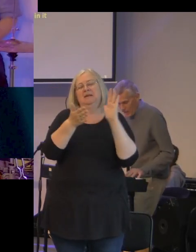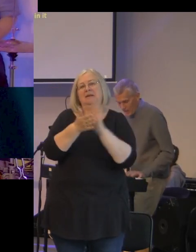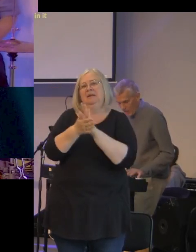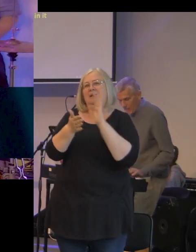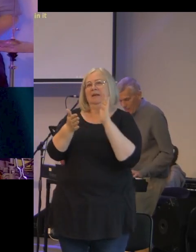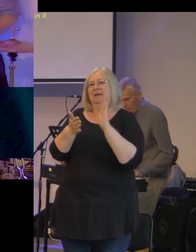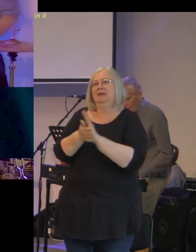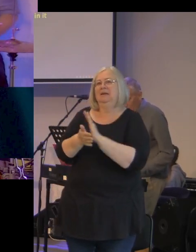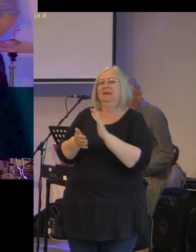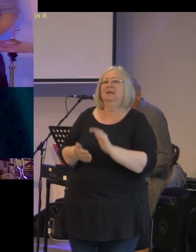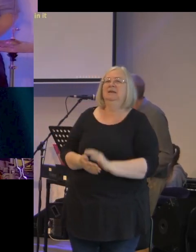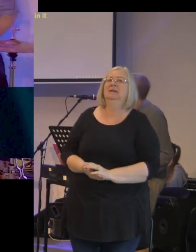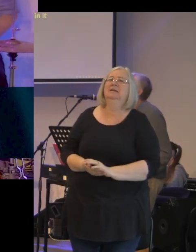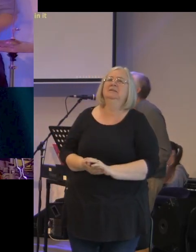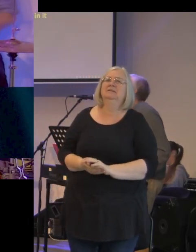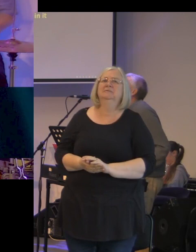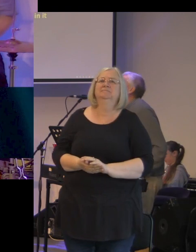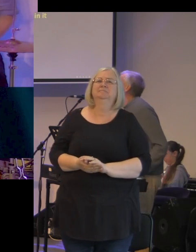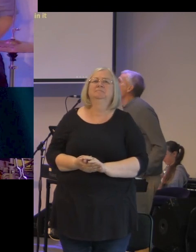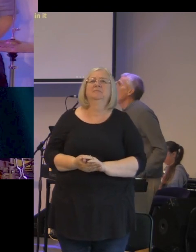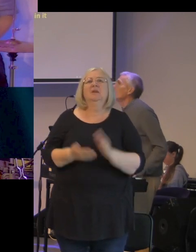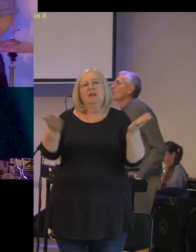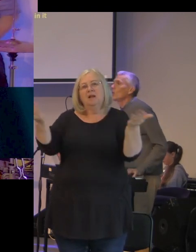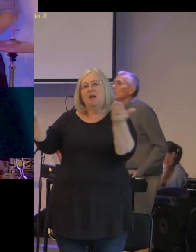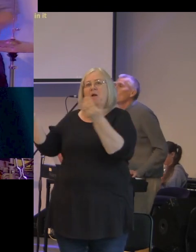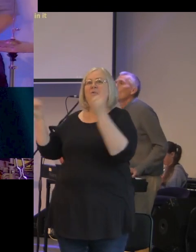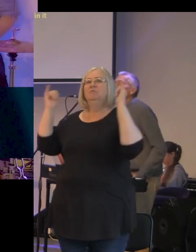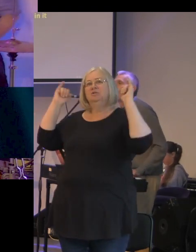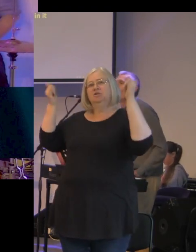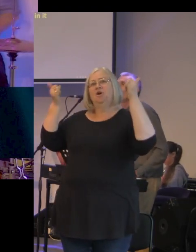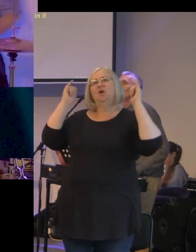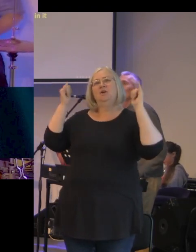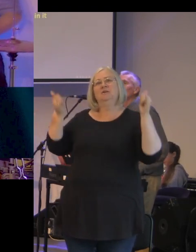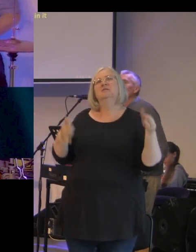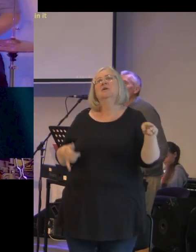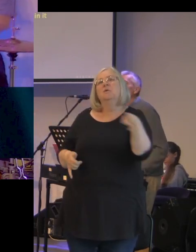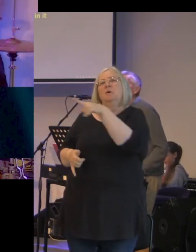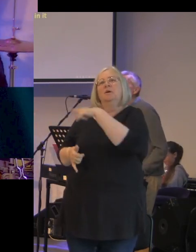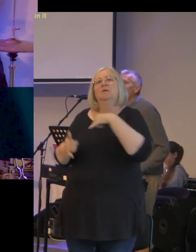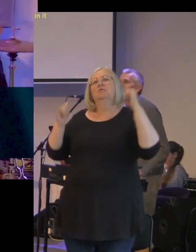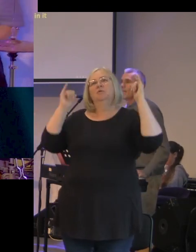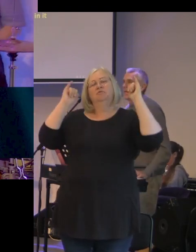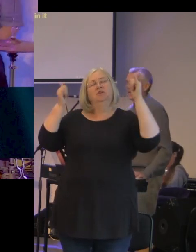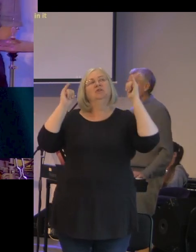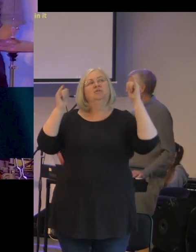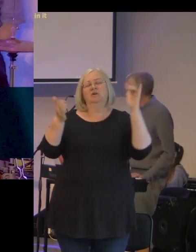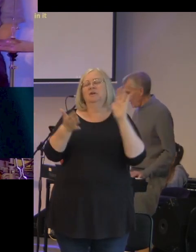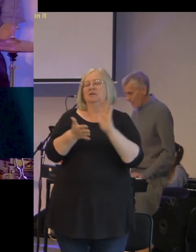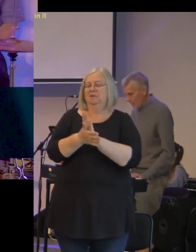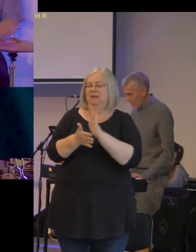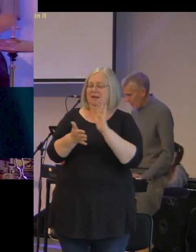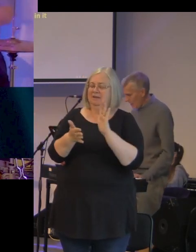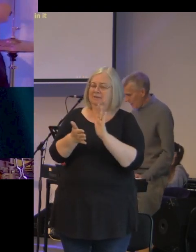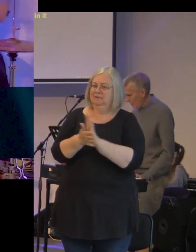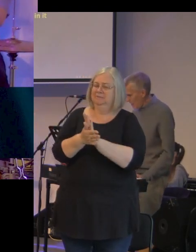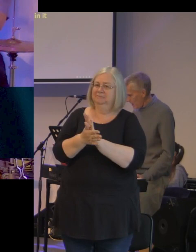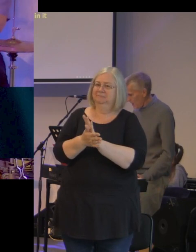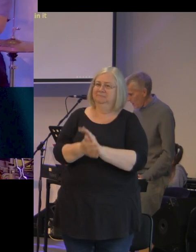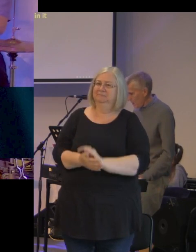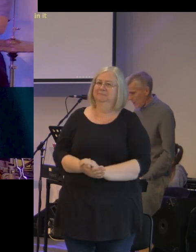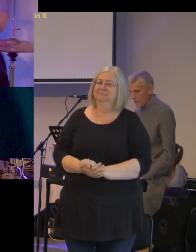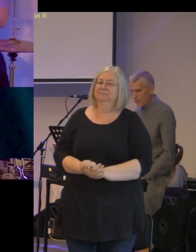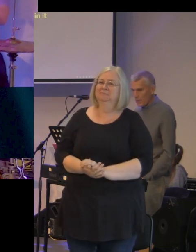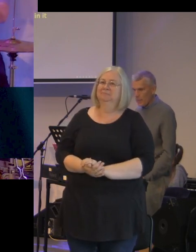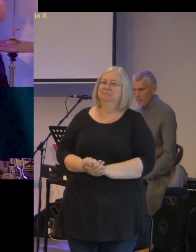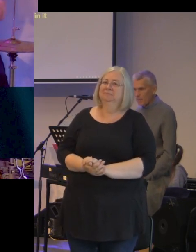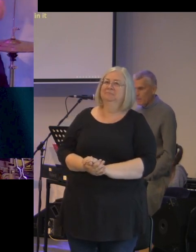glad in it. Come and rejoice, we will rejoice and be glad in it.